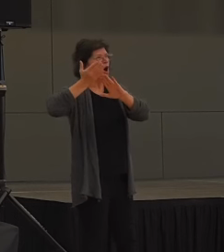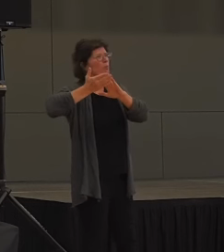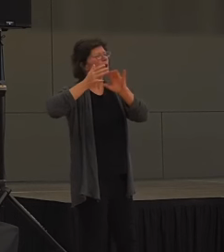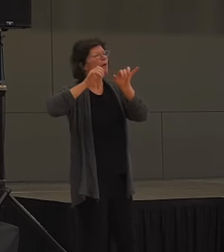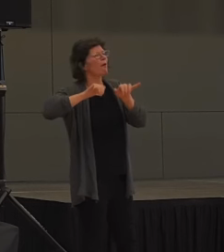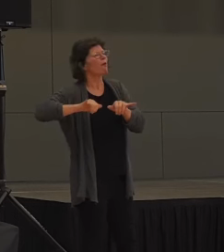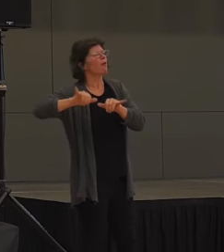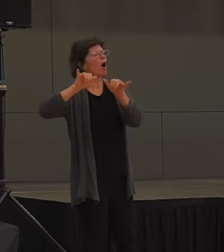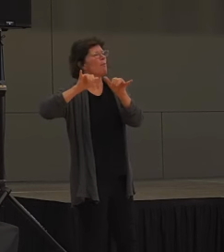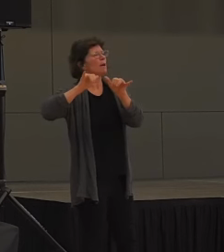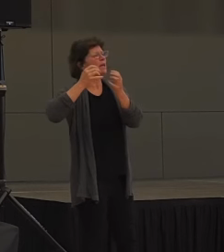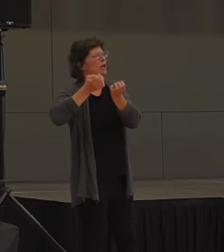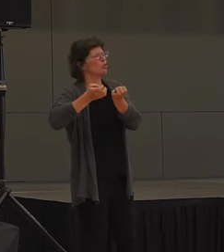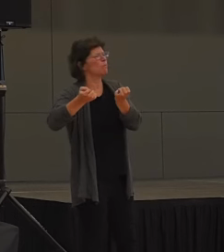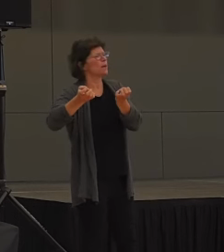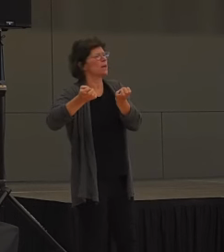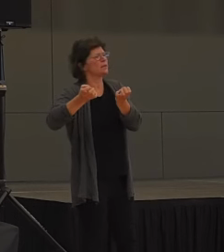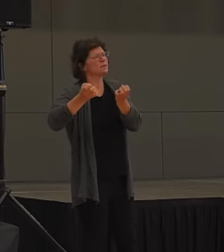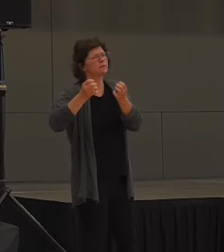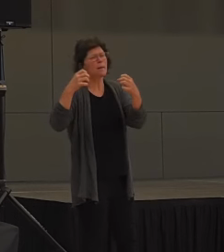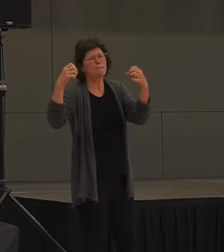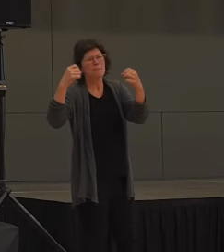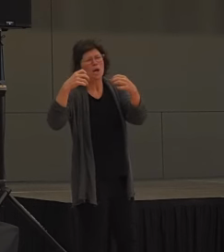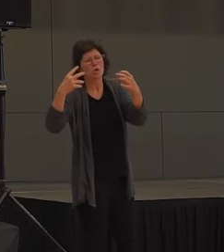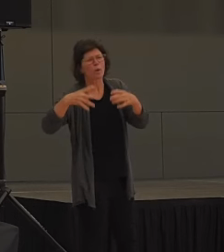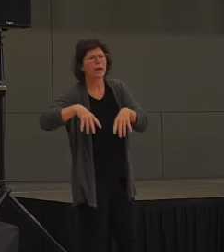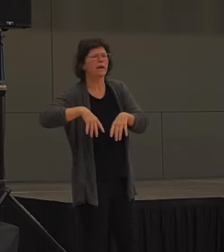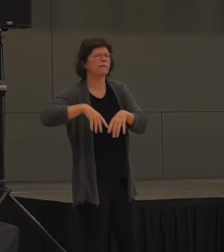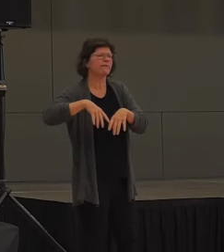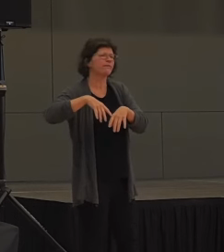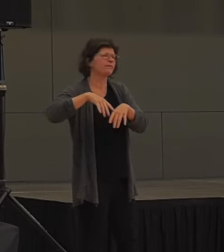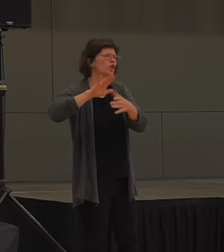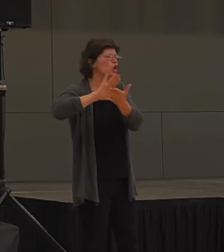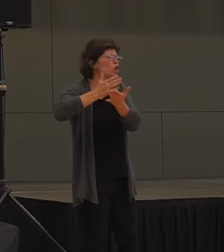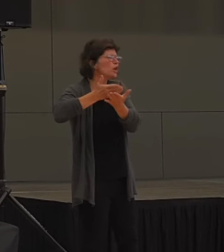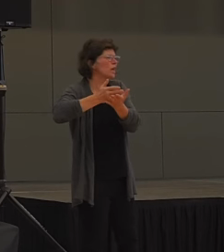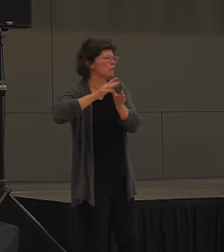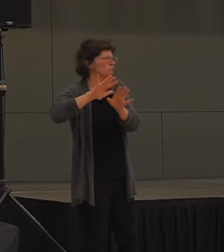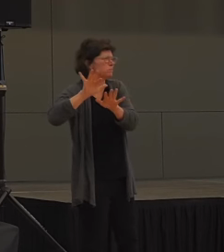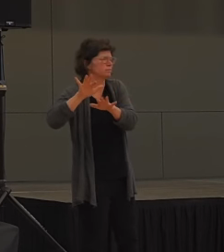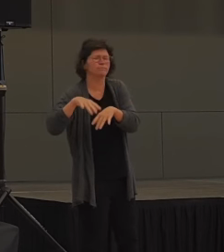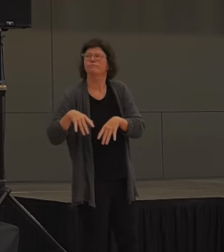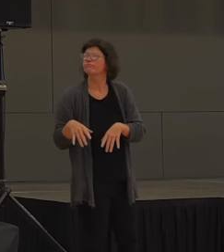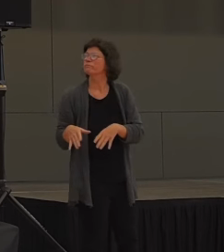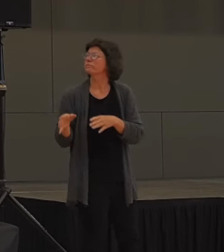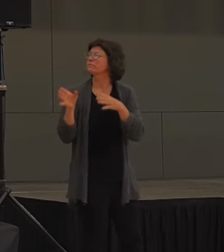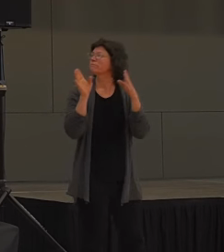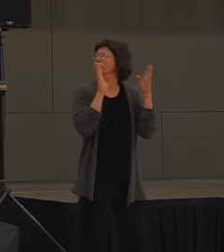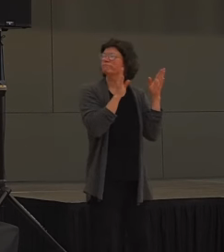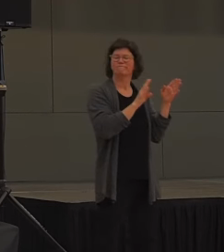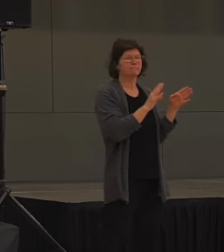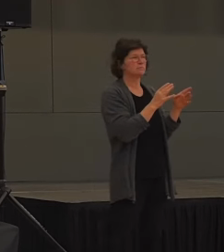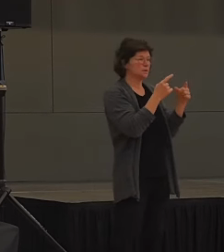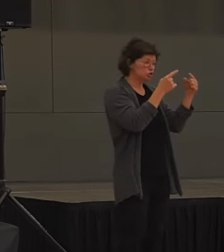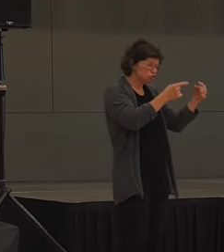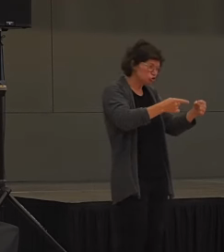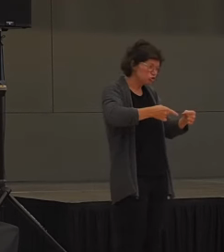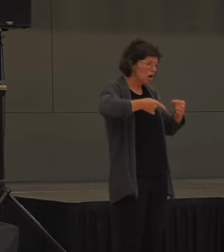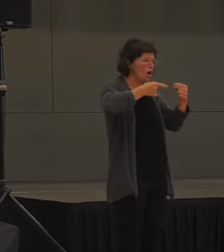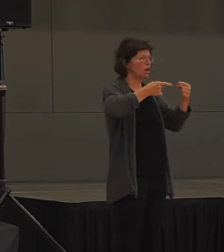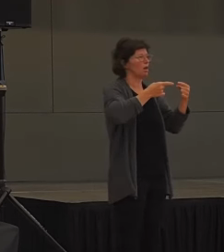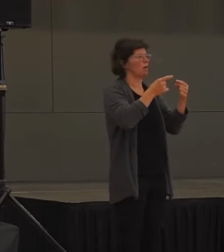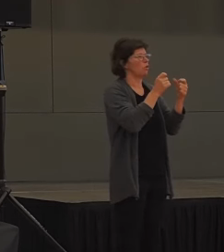to engage in tasks. As we go through some of these examples, think about